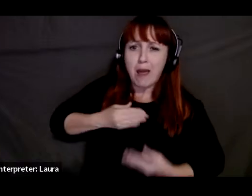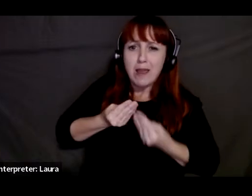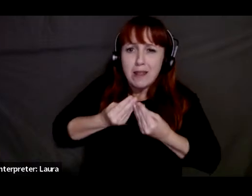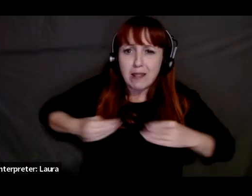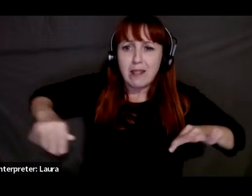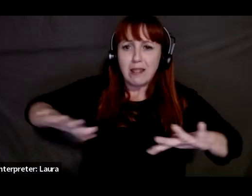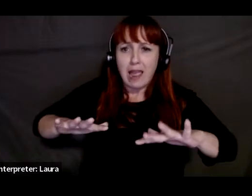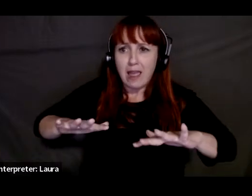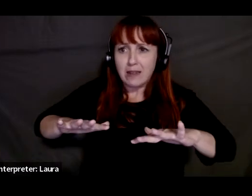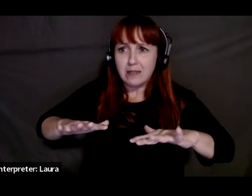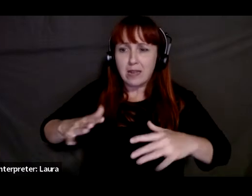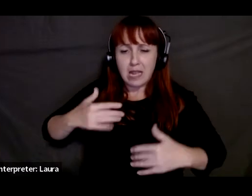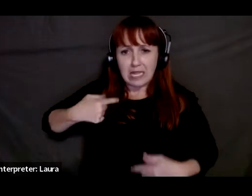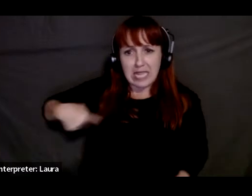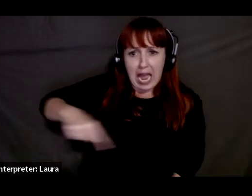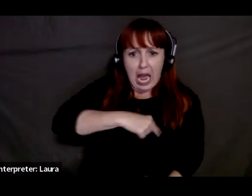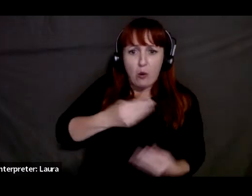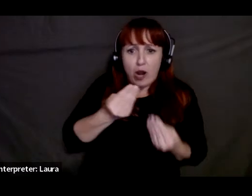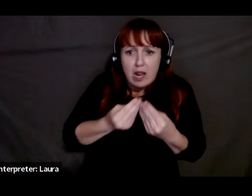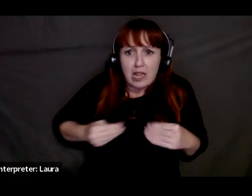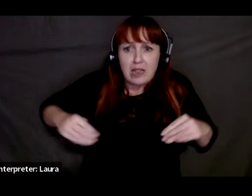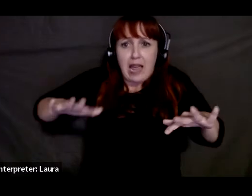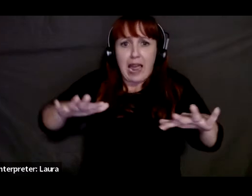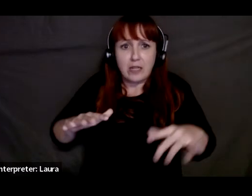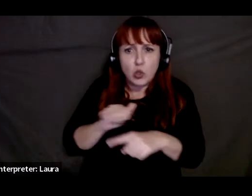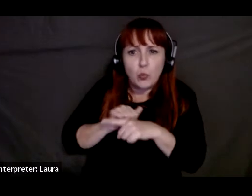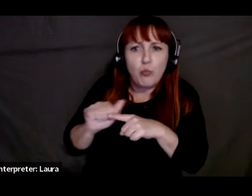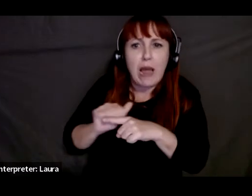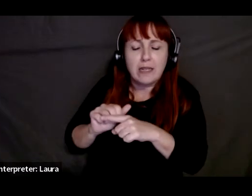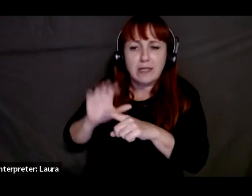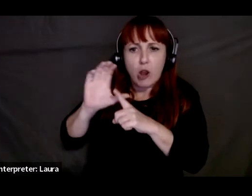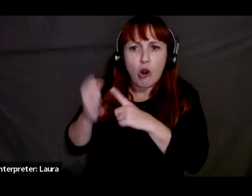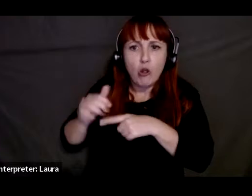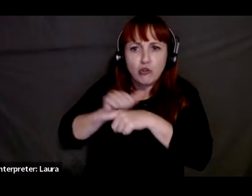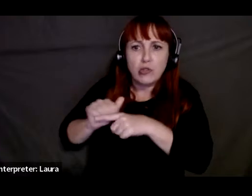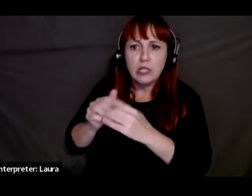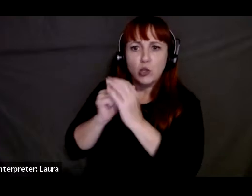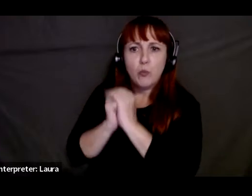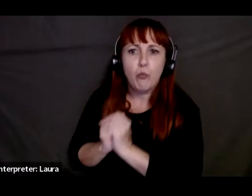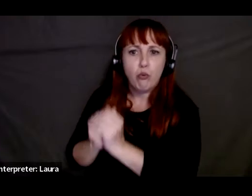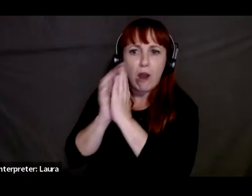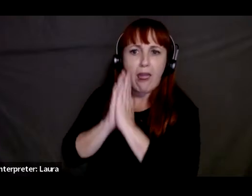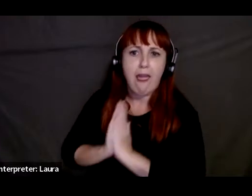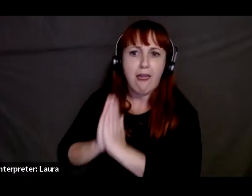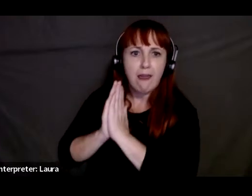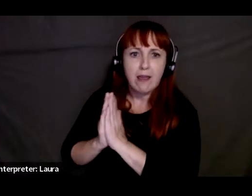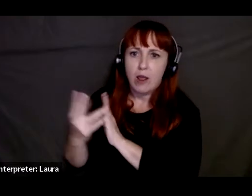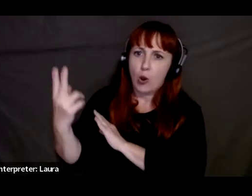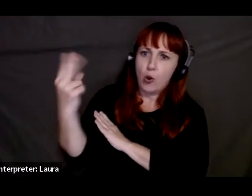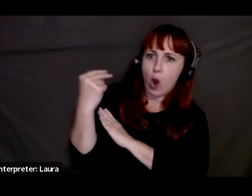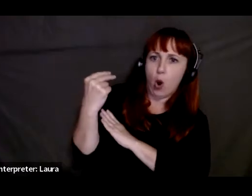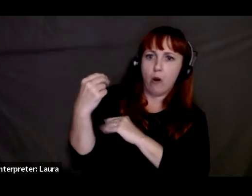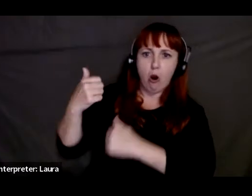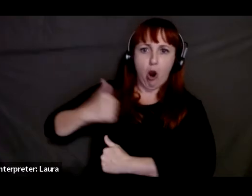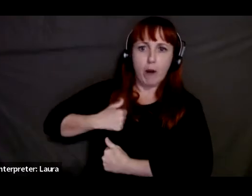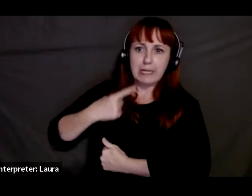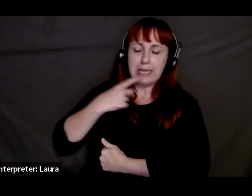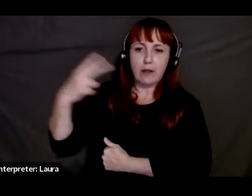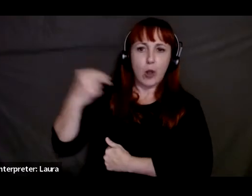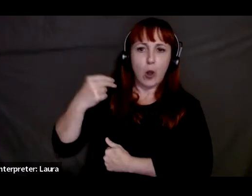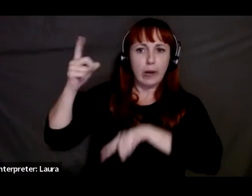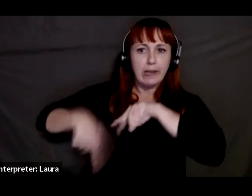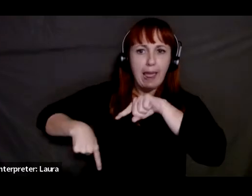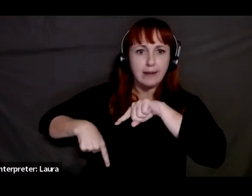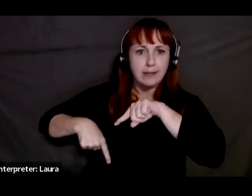our own land to practice, to pray, because the army said, no, you cannot do this.